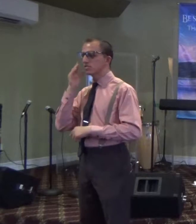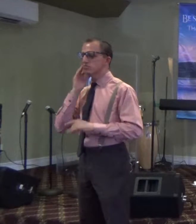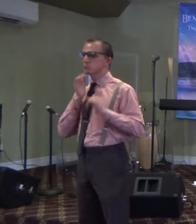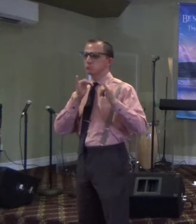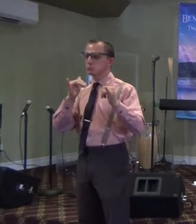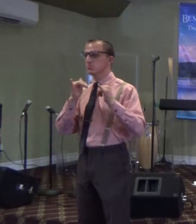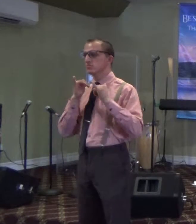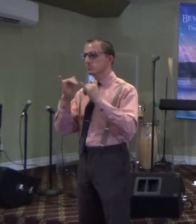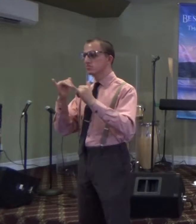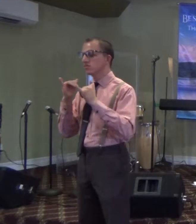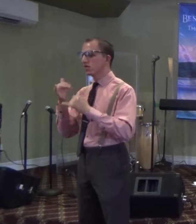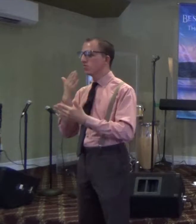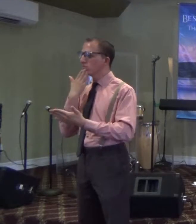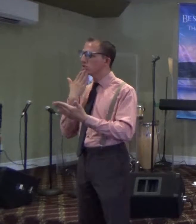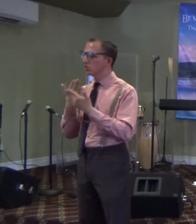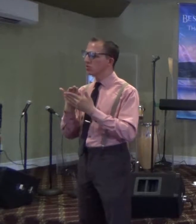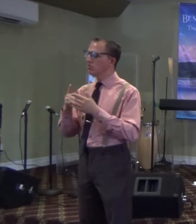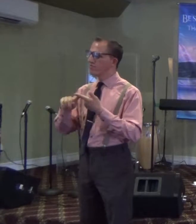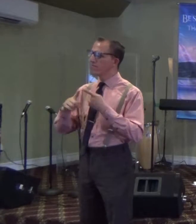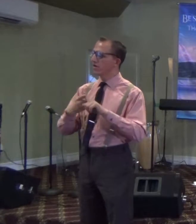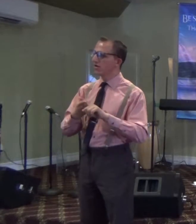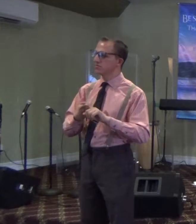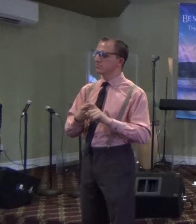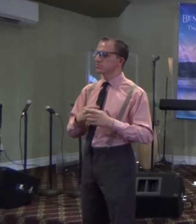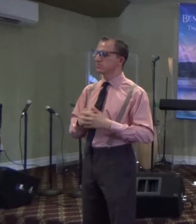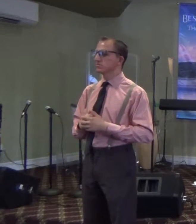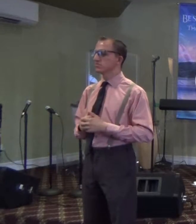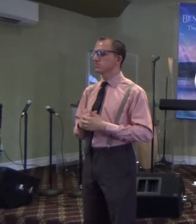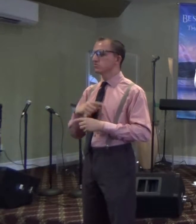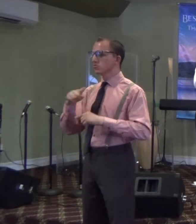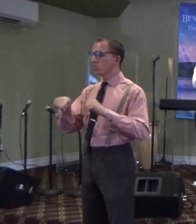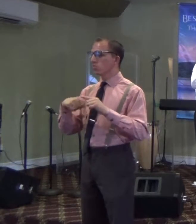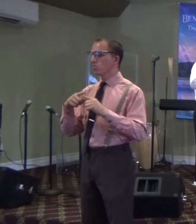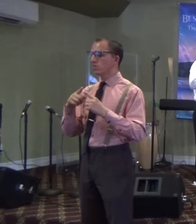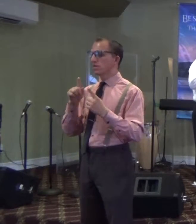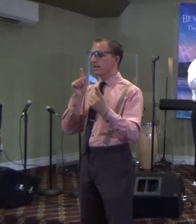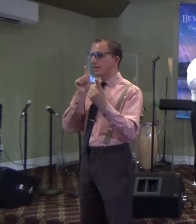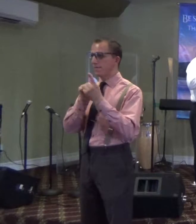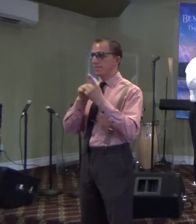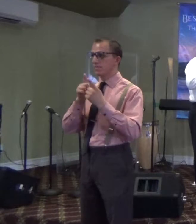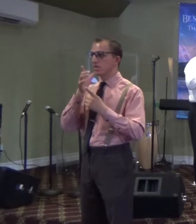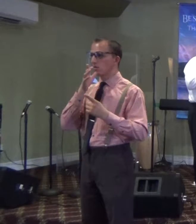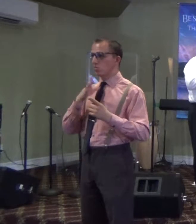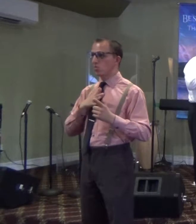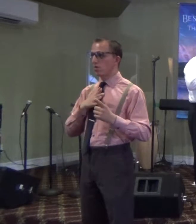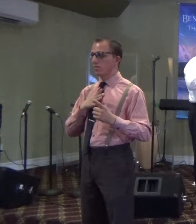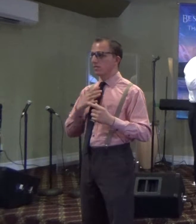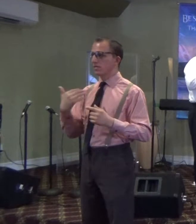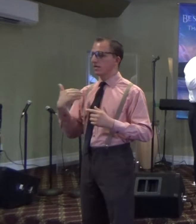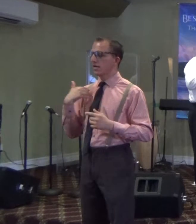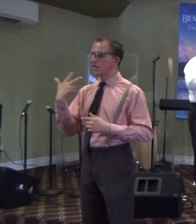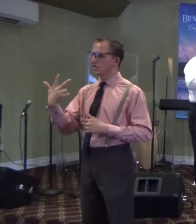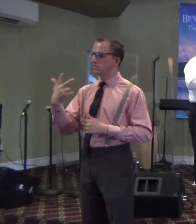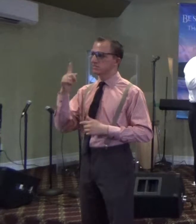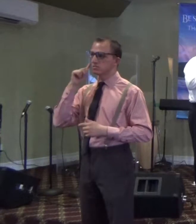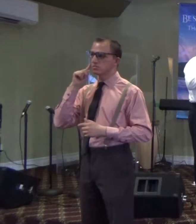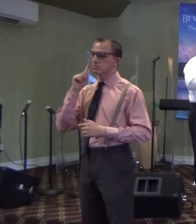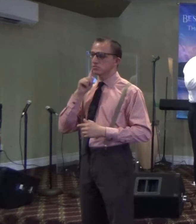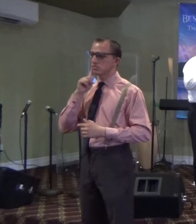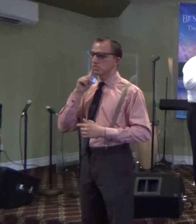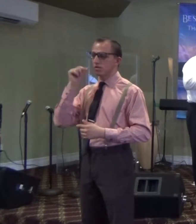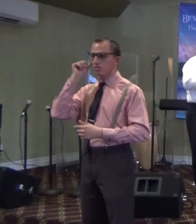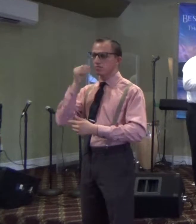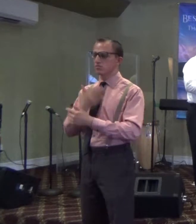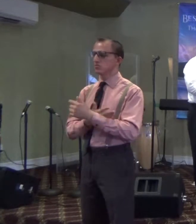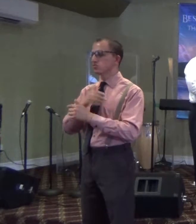Nos hicimos buenos We amigos. became good friends. Cuando conocimos a esta señora, And when we knew this woman, ella sufría